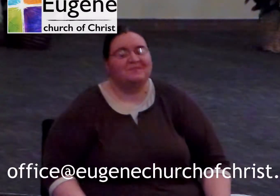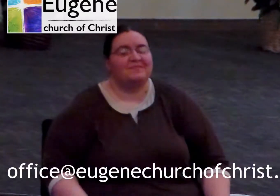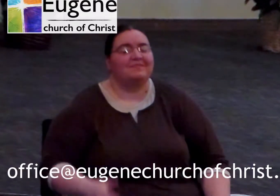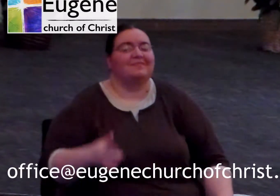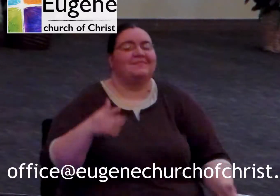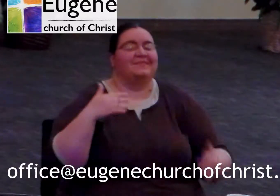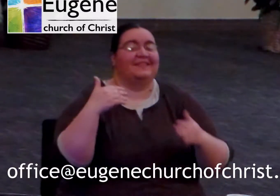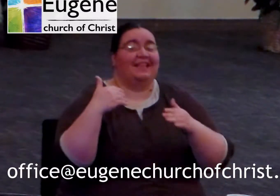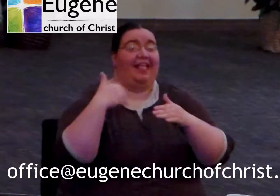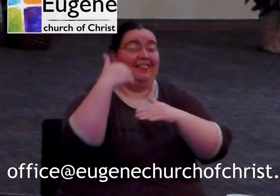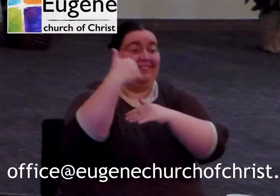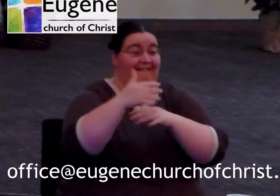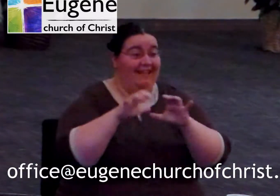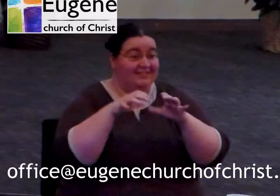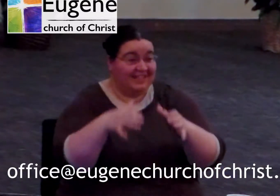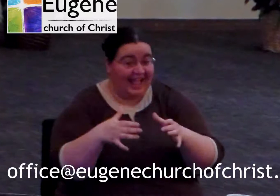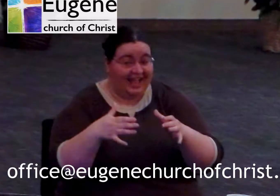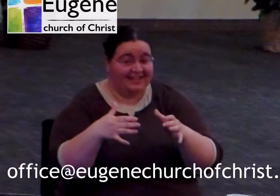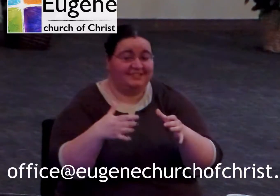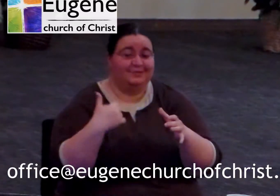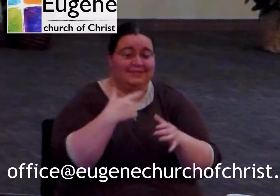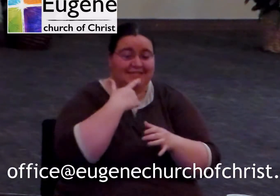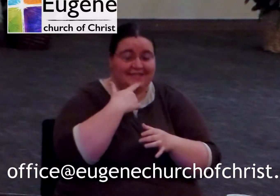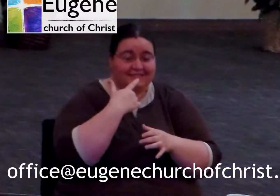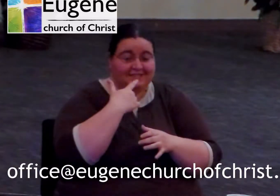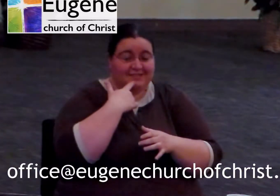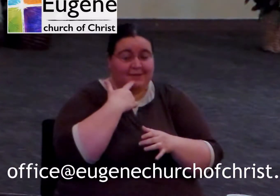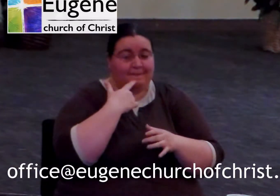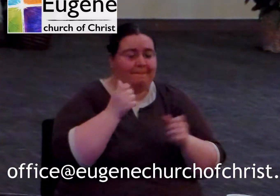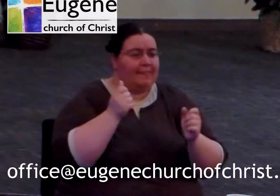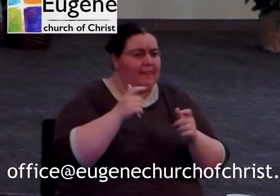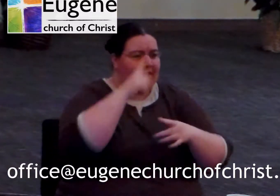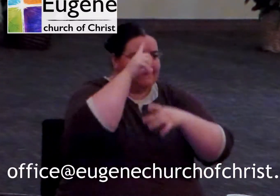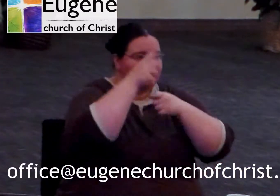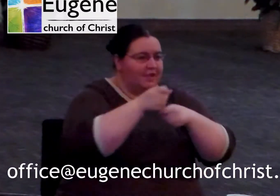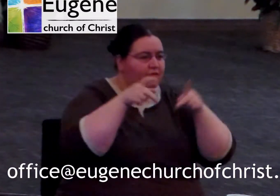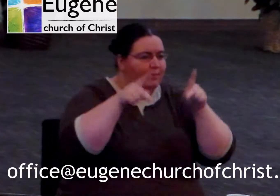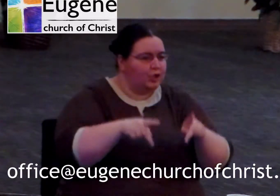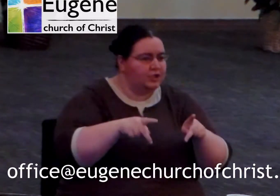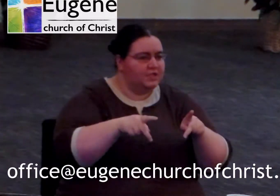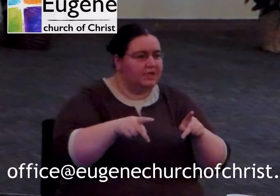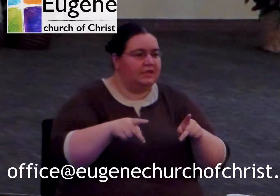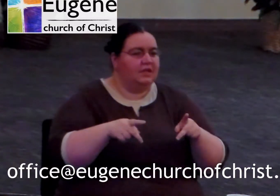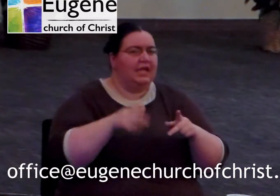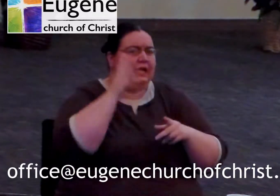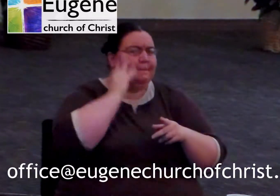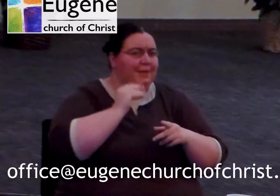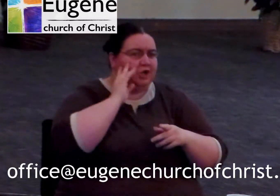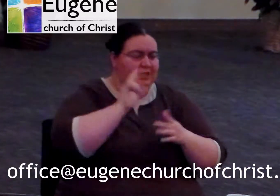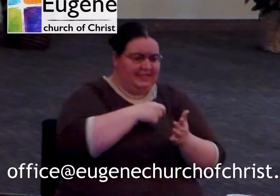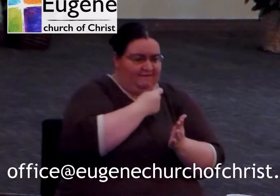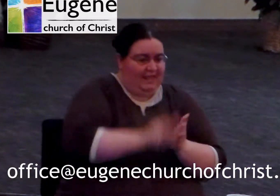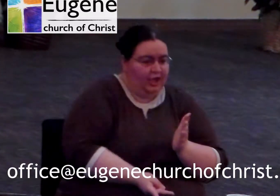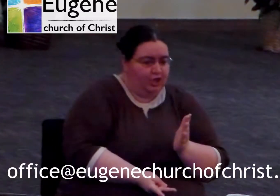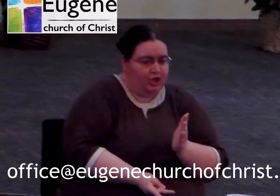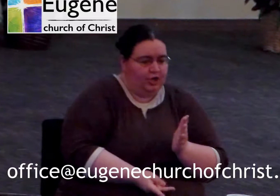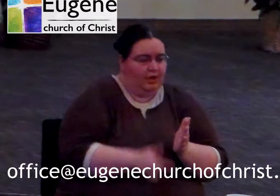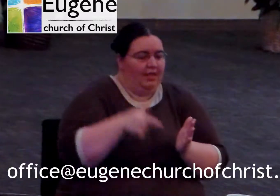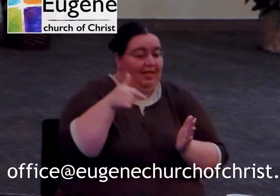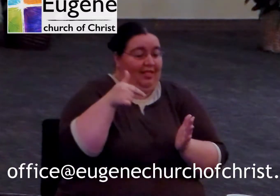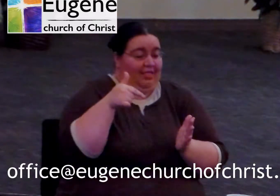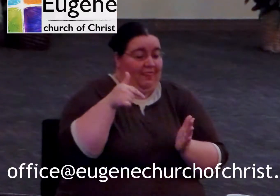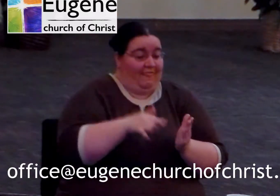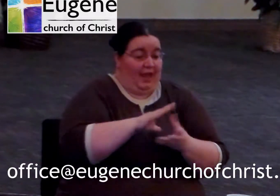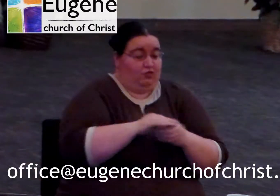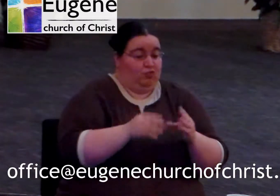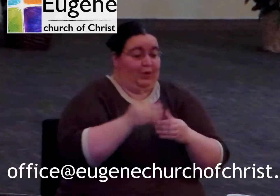that no matter how good it looks on the outside, in the inside, there's usually something going on that's different. We talked about how some people's